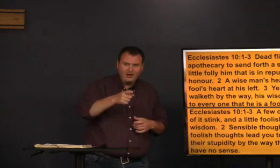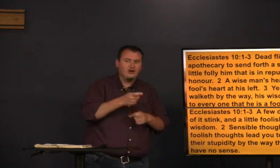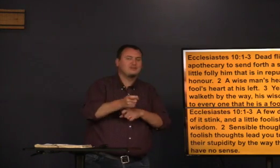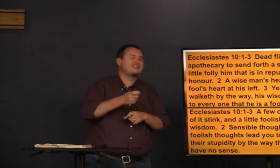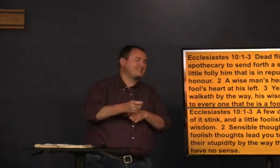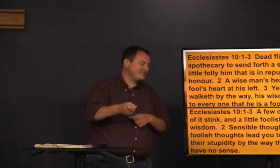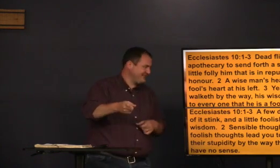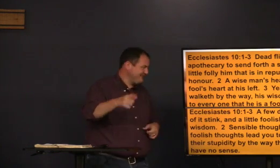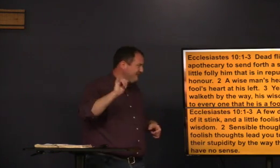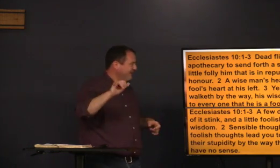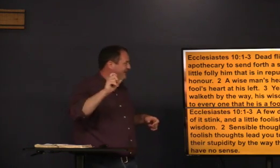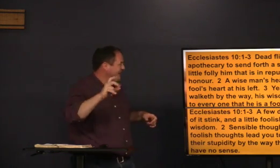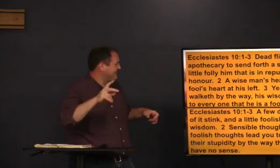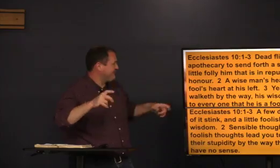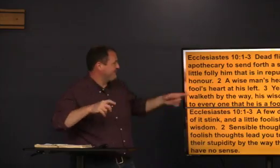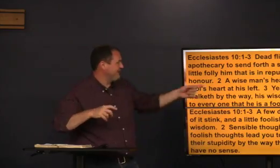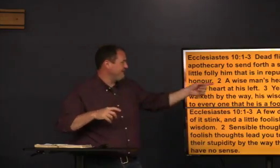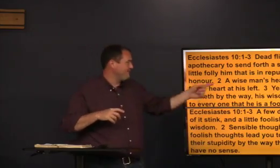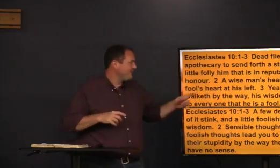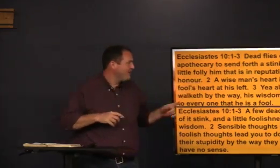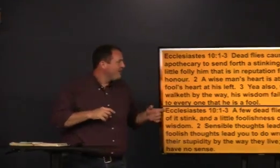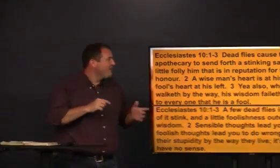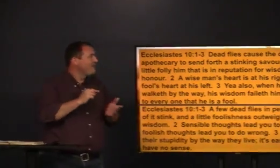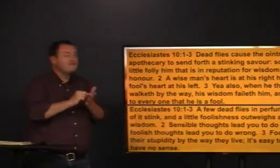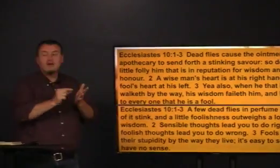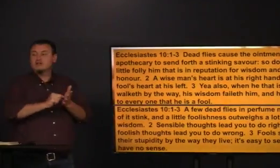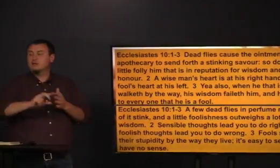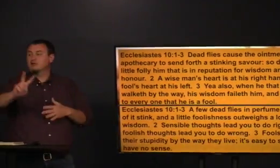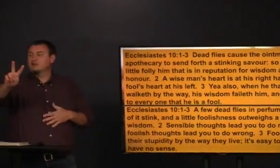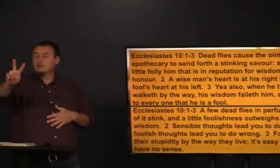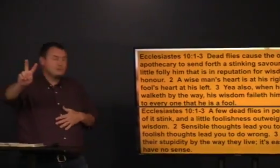Oh, you're teasing. Oh, I got you. Verse number 2.